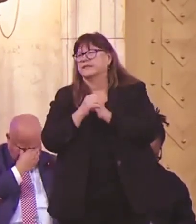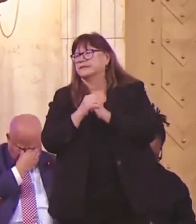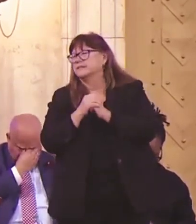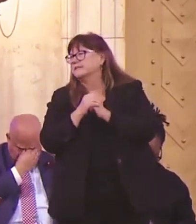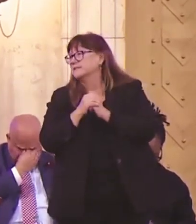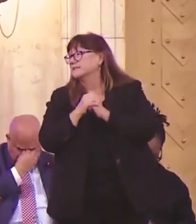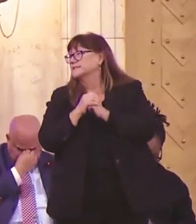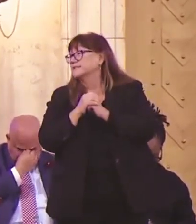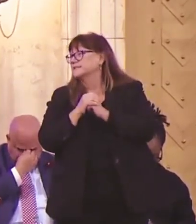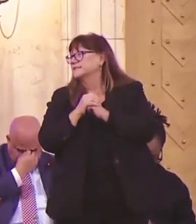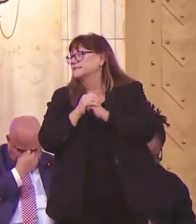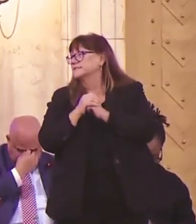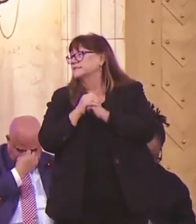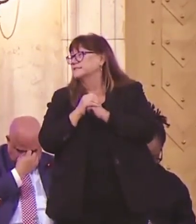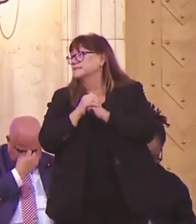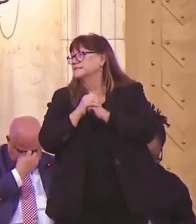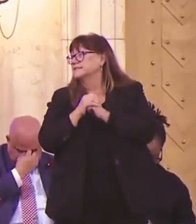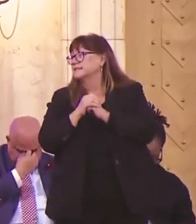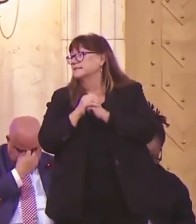mountains.